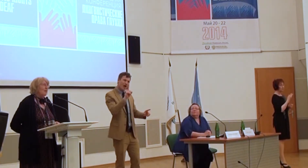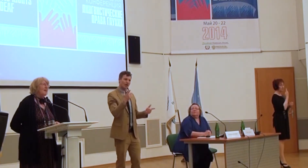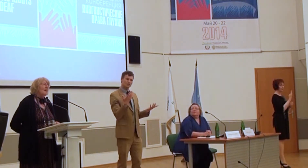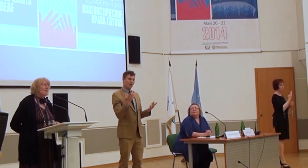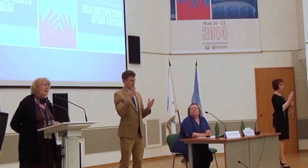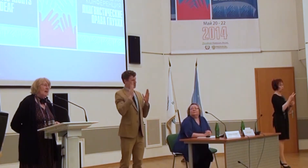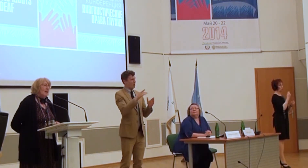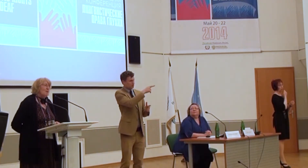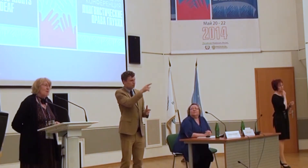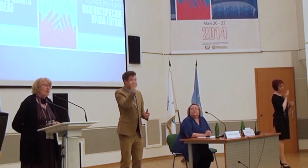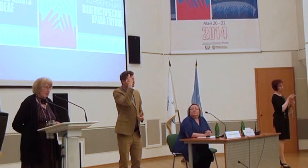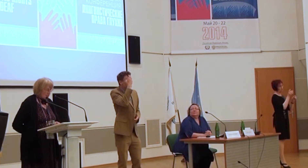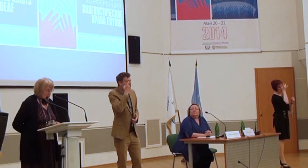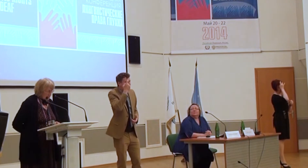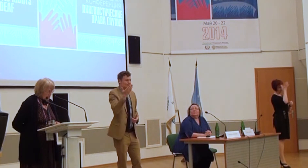was a very